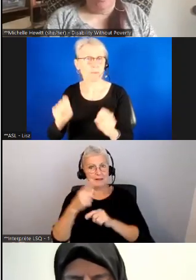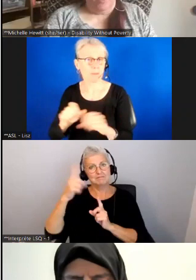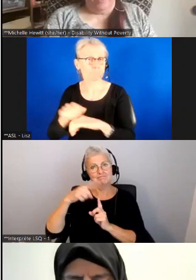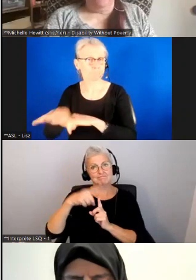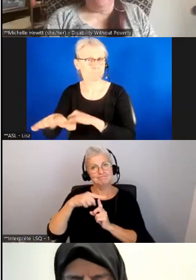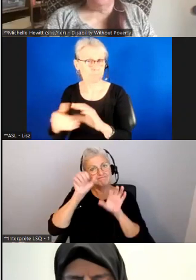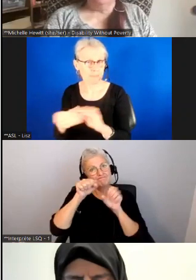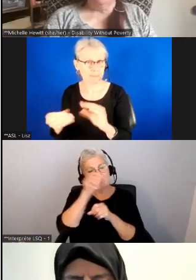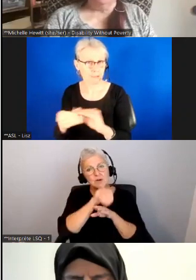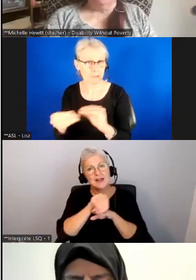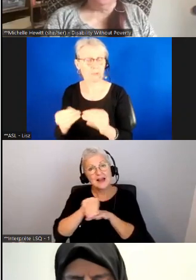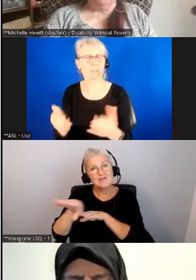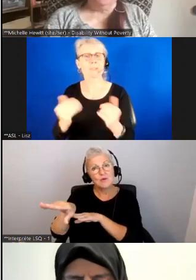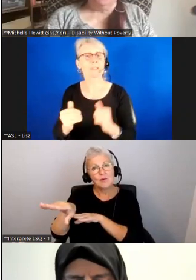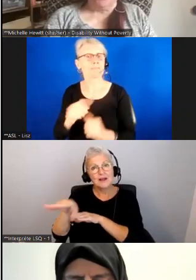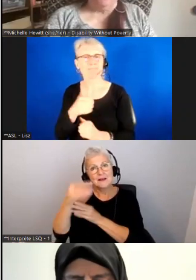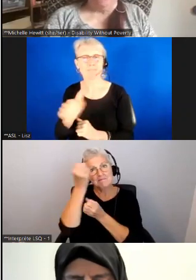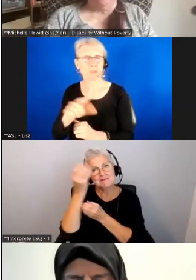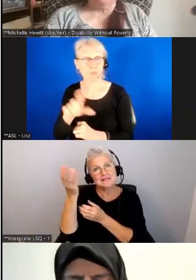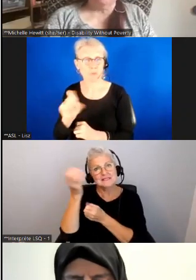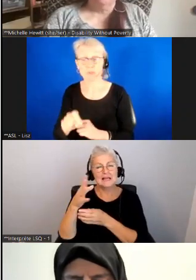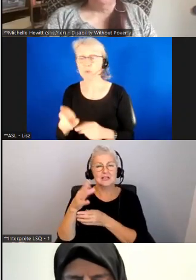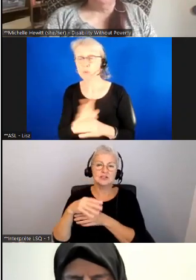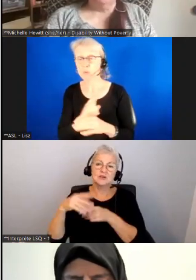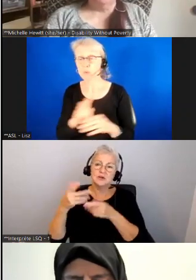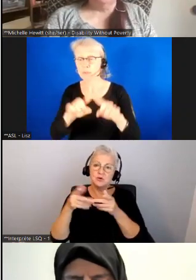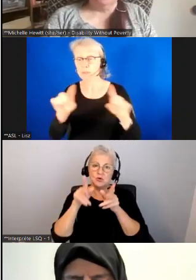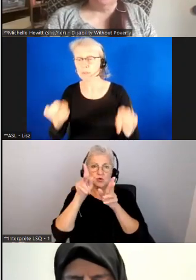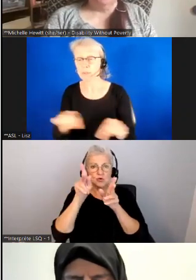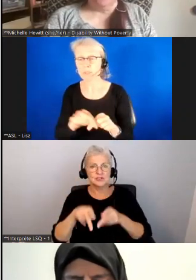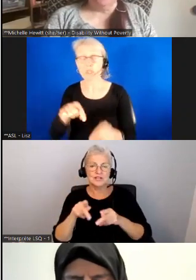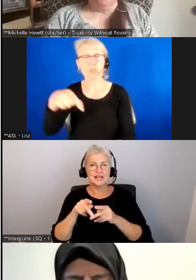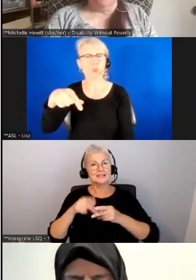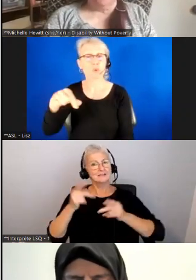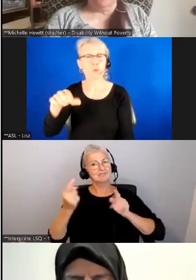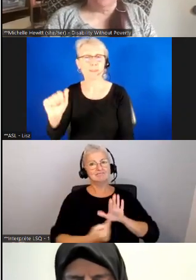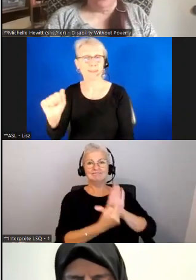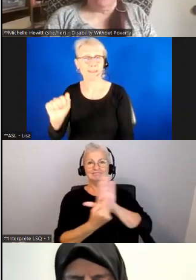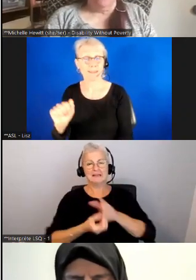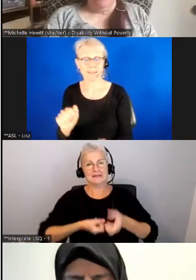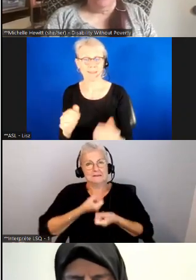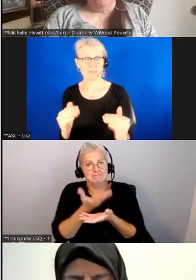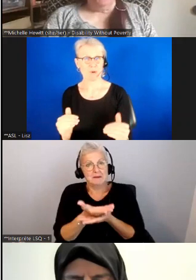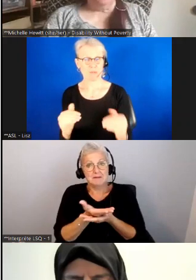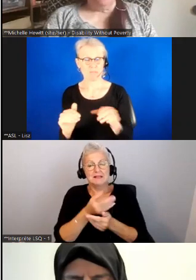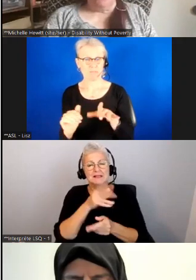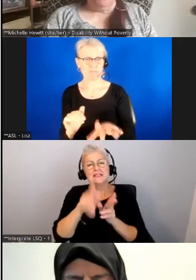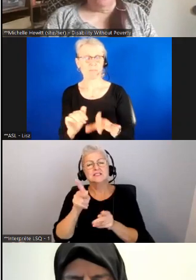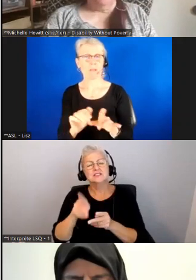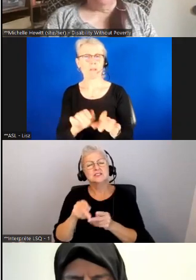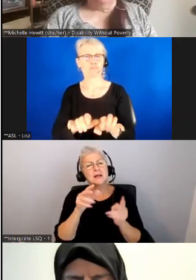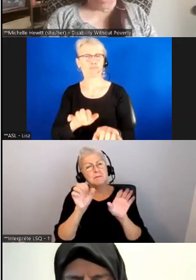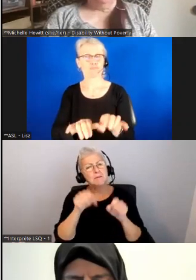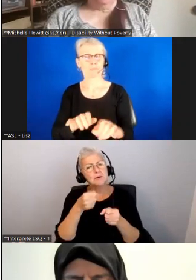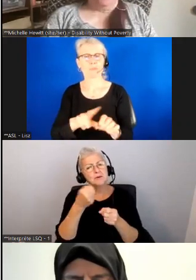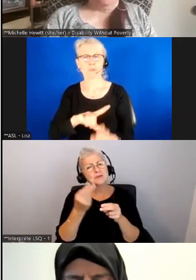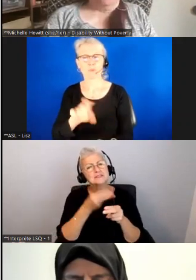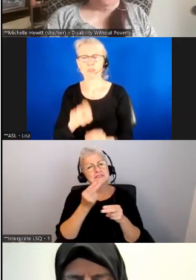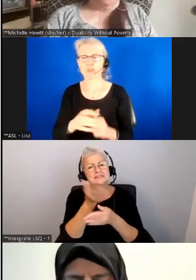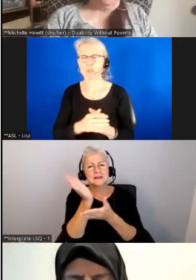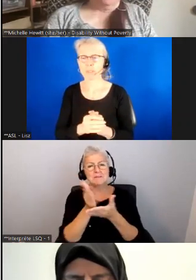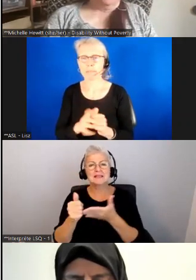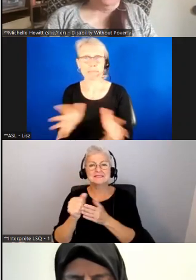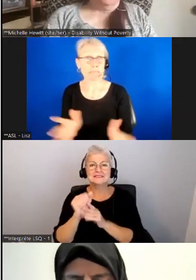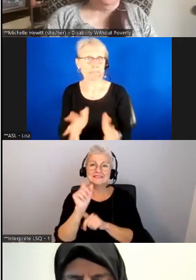questions that you have, please put them in the Q&A box, which is usually at the bottom of your screen. We'd greatly encourage you to share